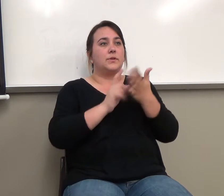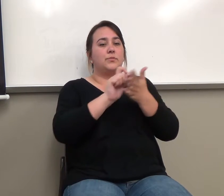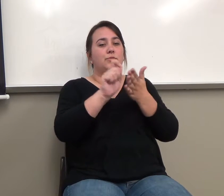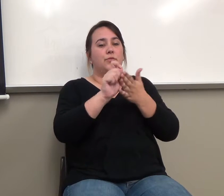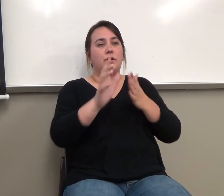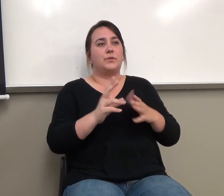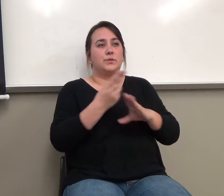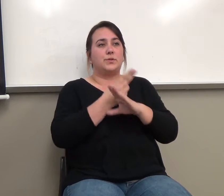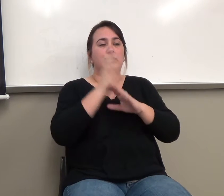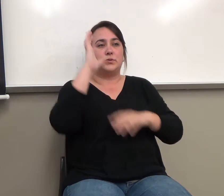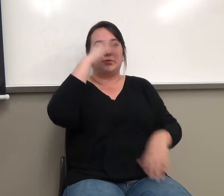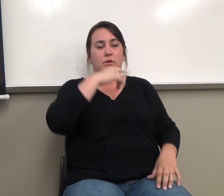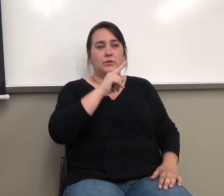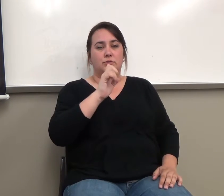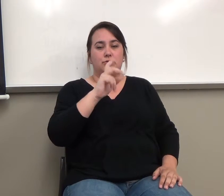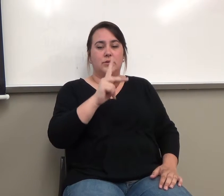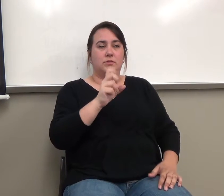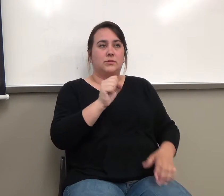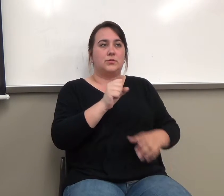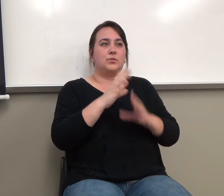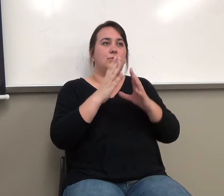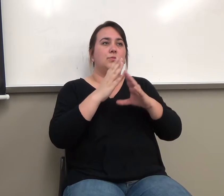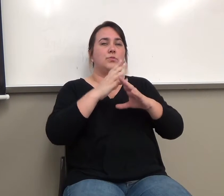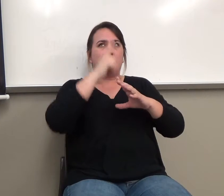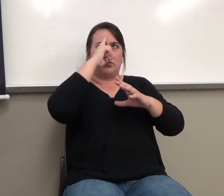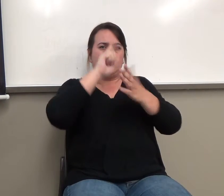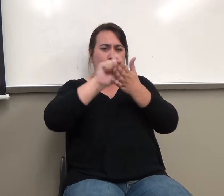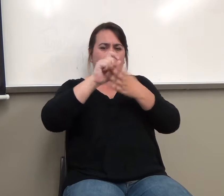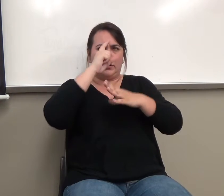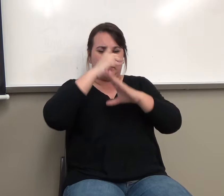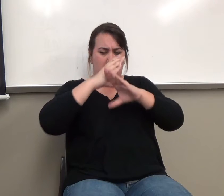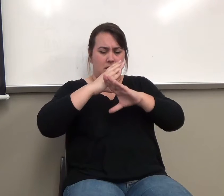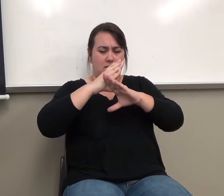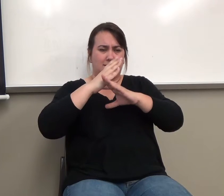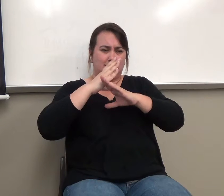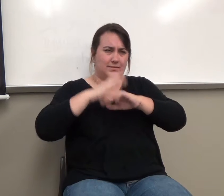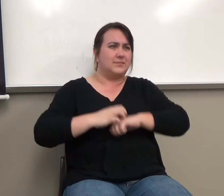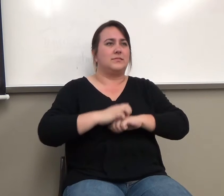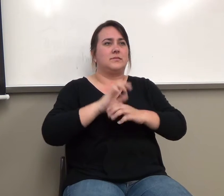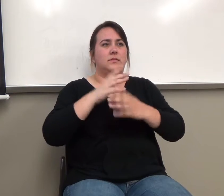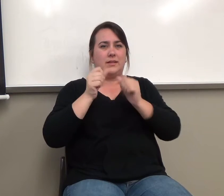and keep their ideas flowing. Which one of these is not?